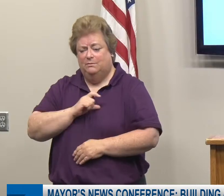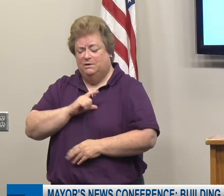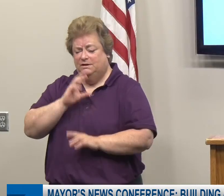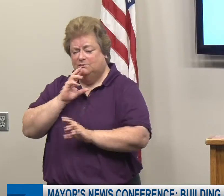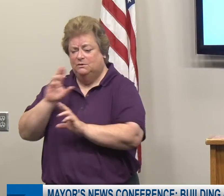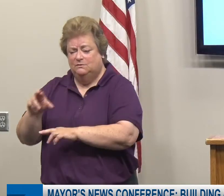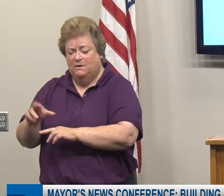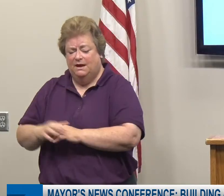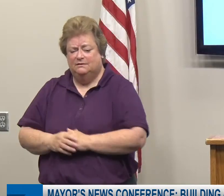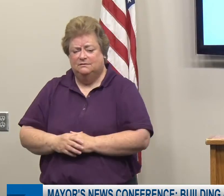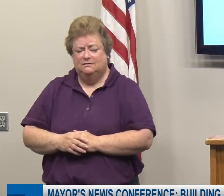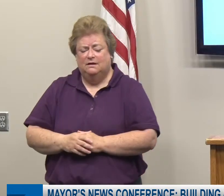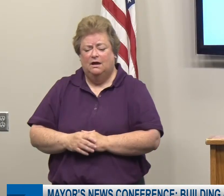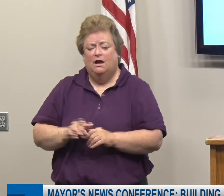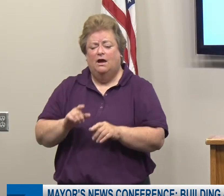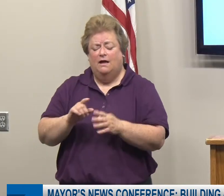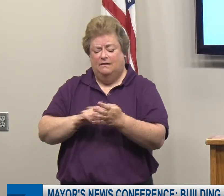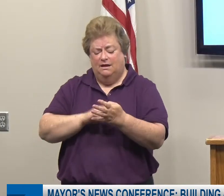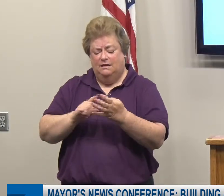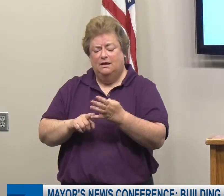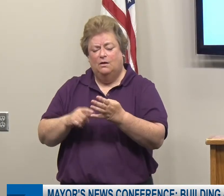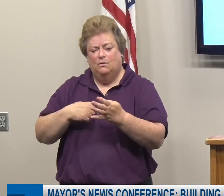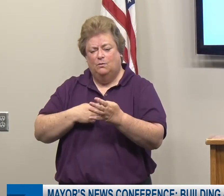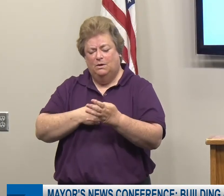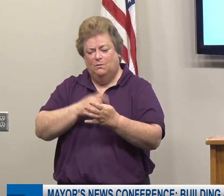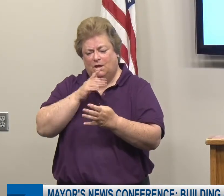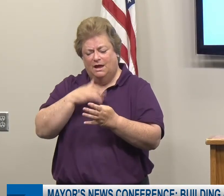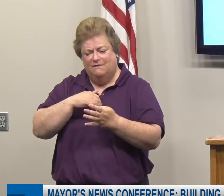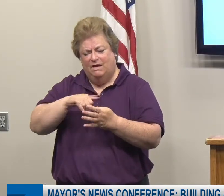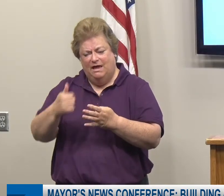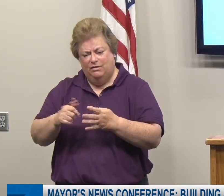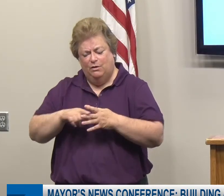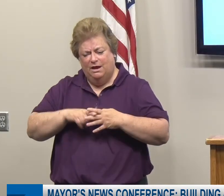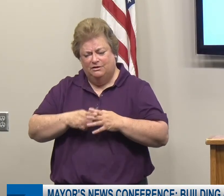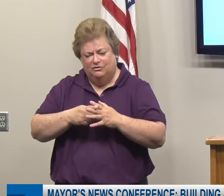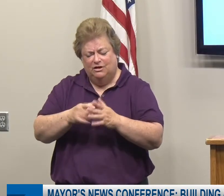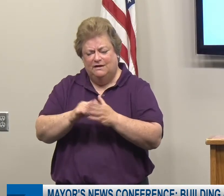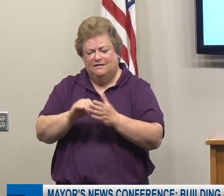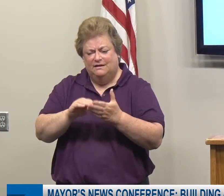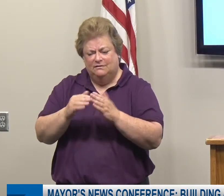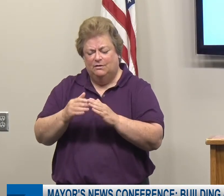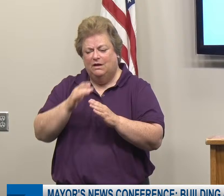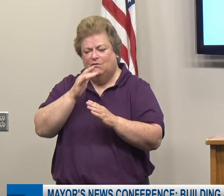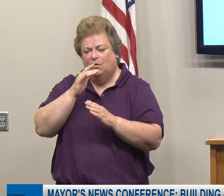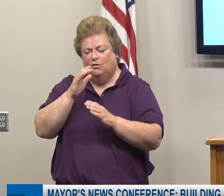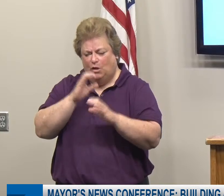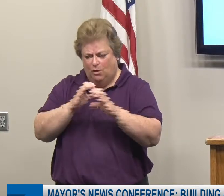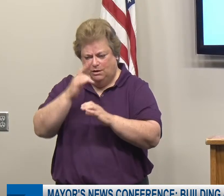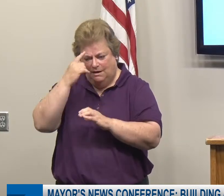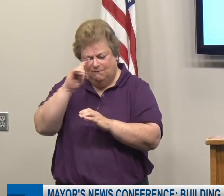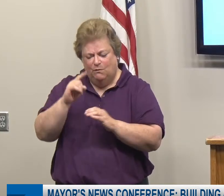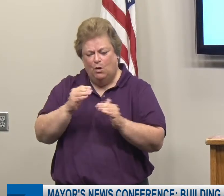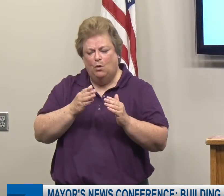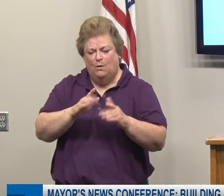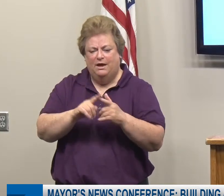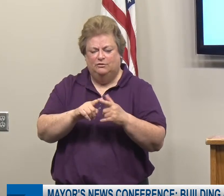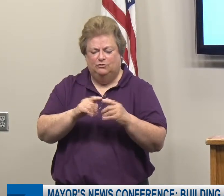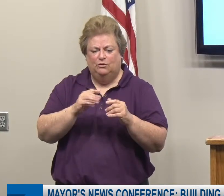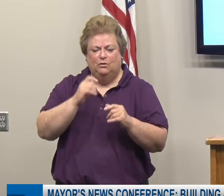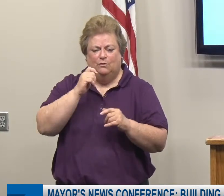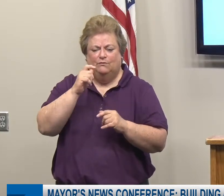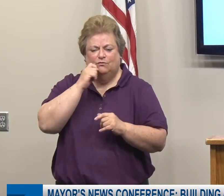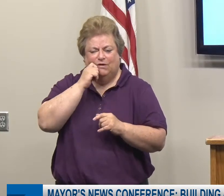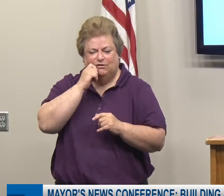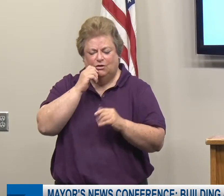And finally, we will outline several initiatives that the city plans to undertake to address racial inequities in other aspects of the work that we